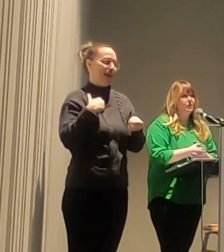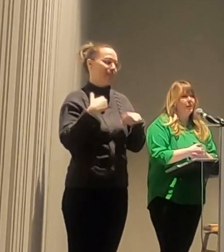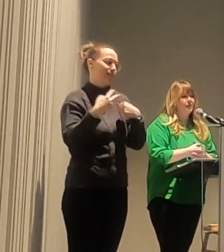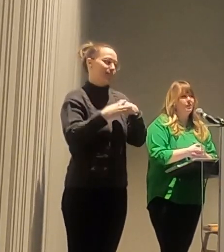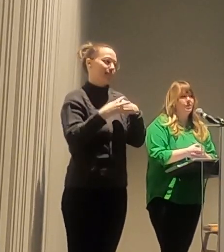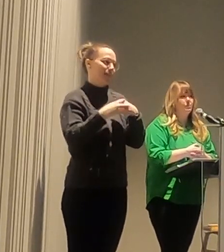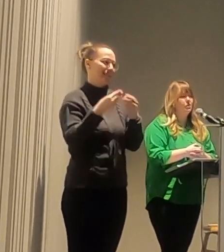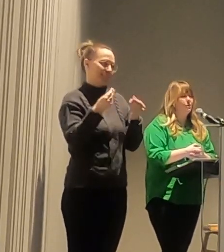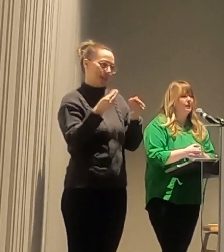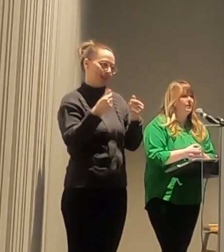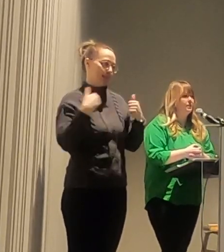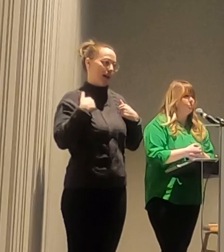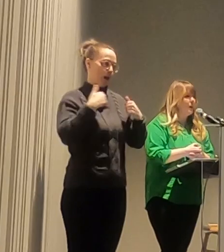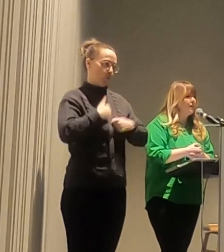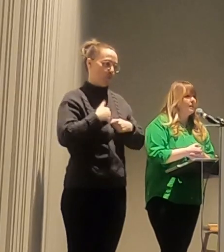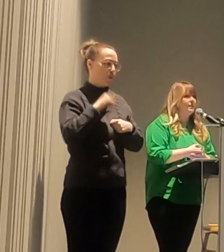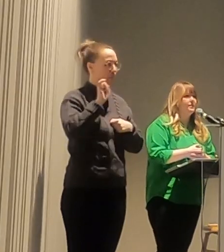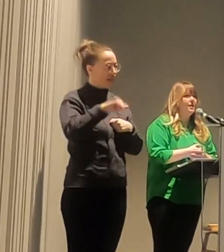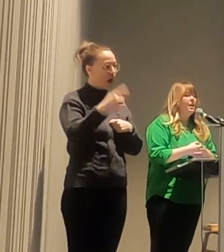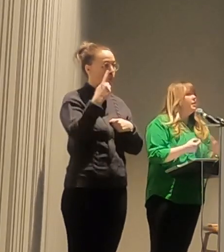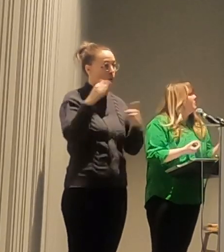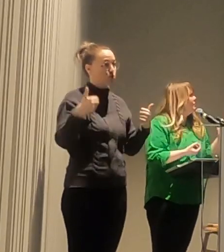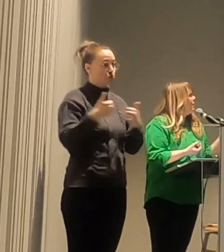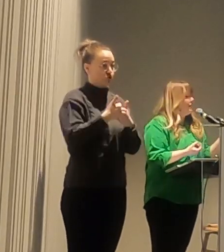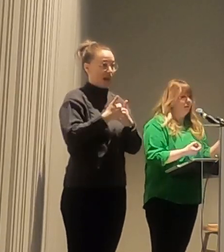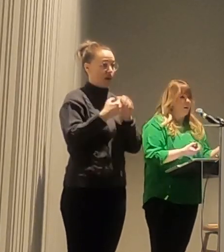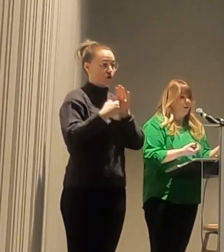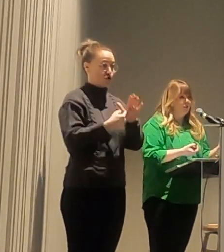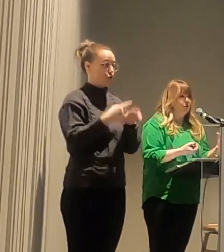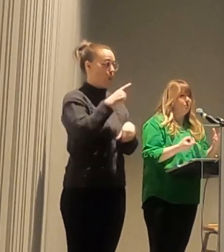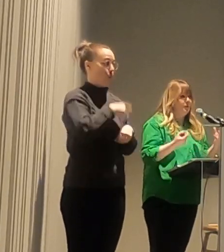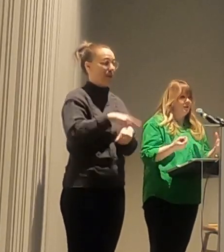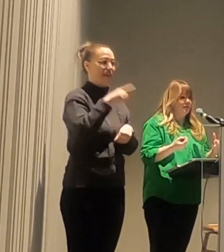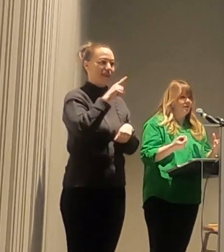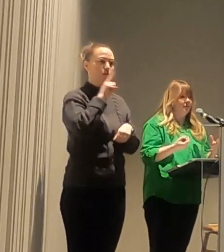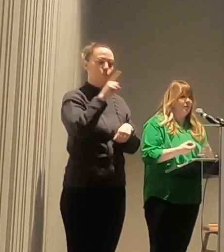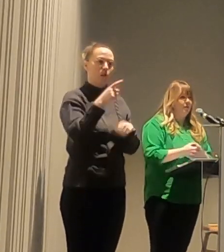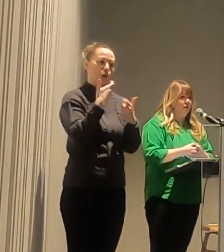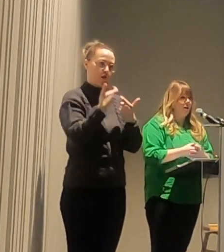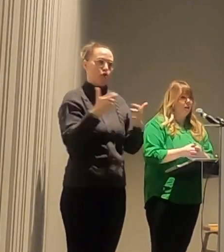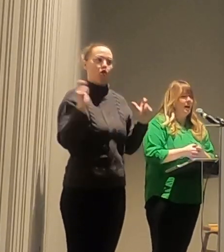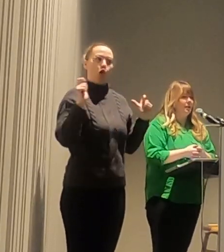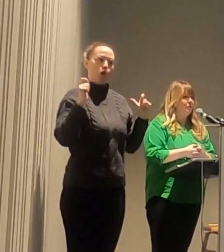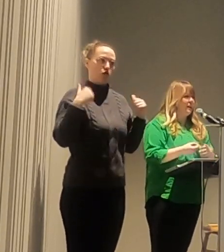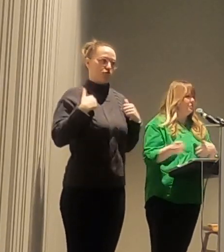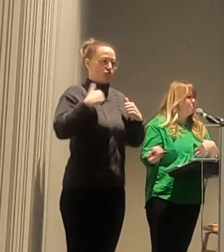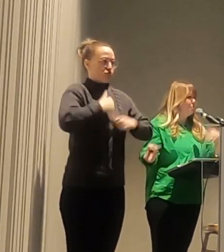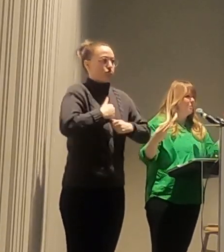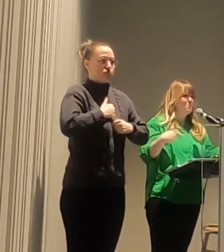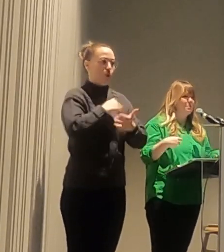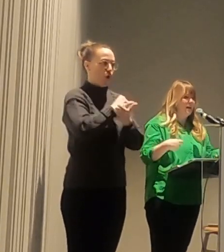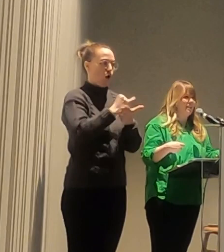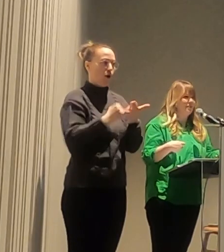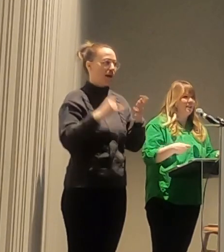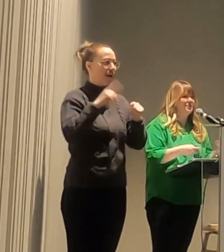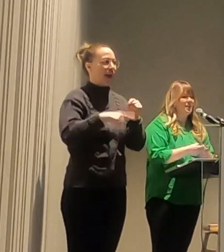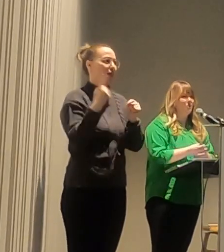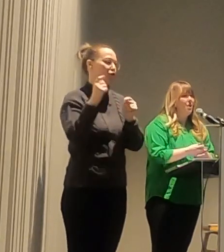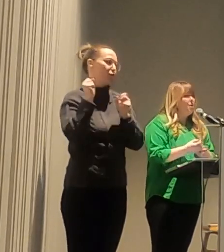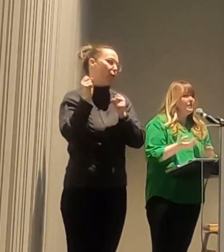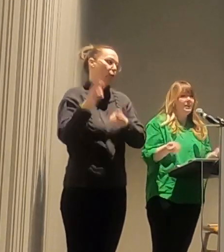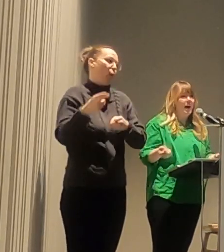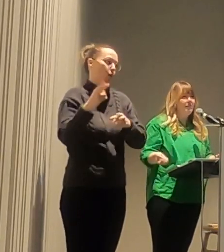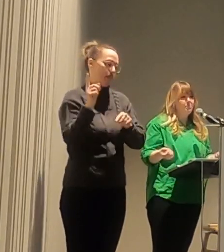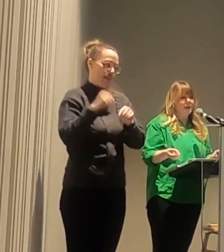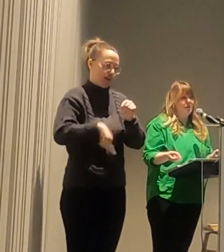was one of our challenges with showing these as well, is they're very large pieces of art, and you can't just throw them up anywhere.